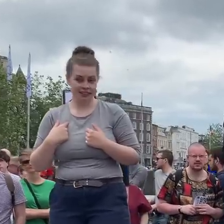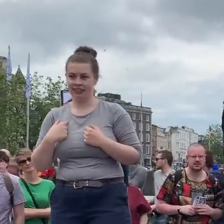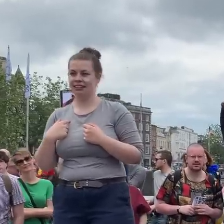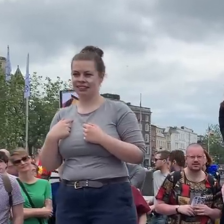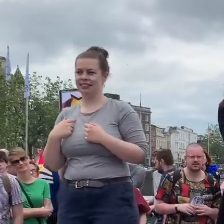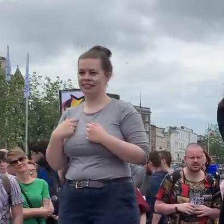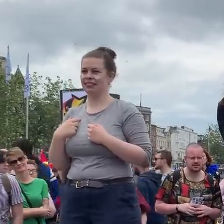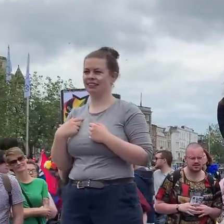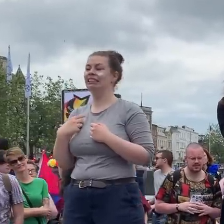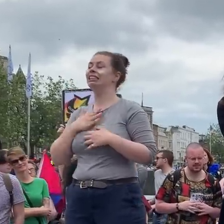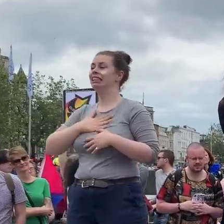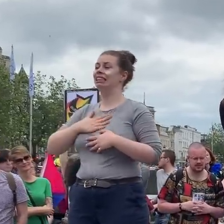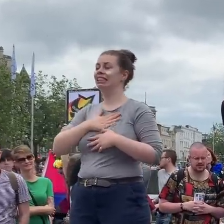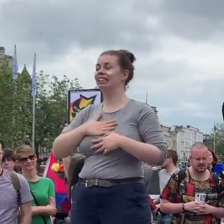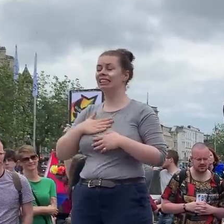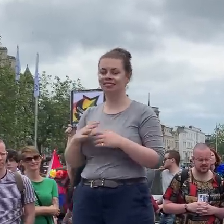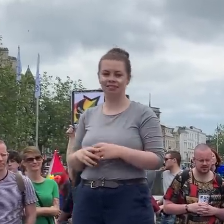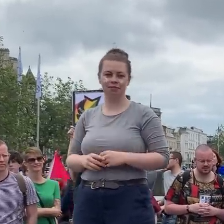Okay.